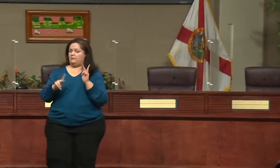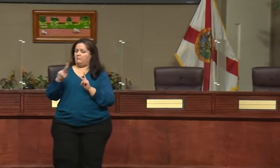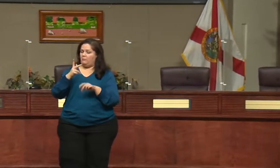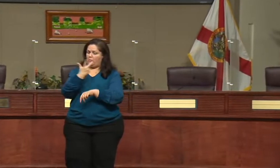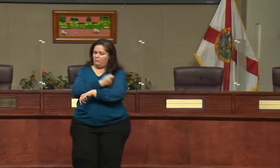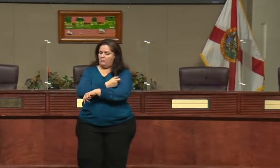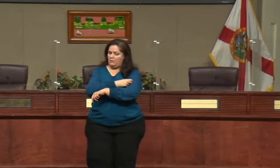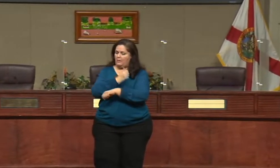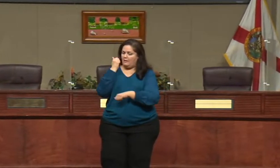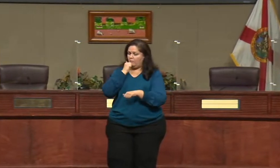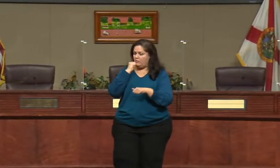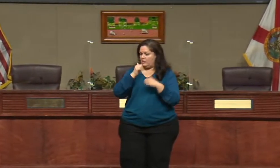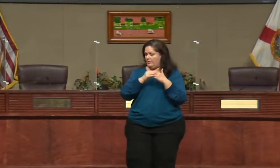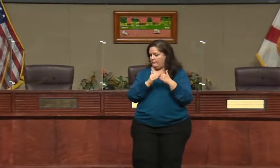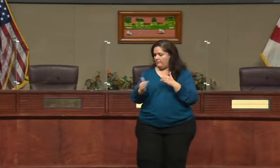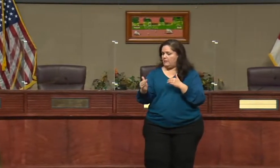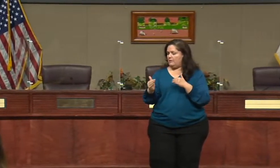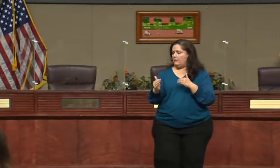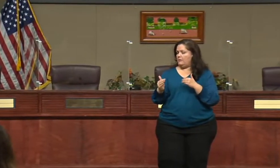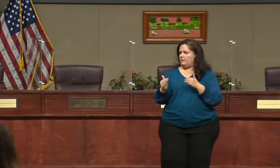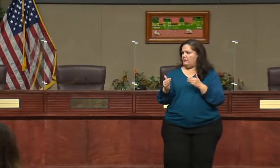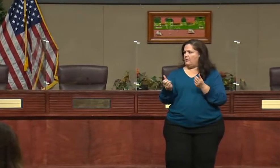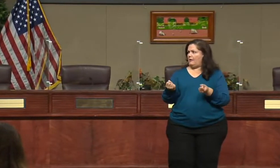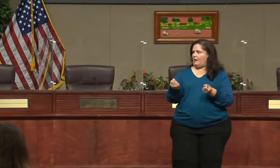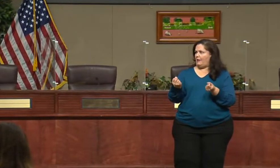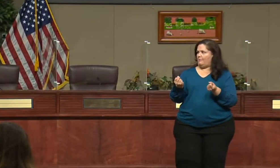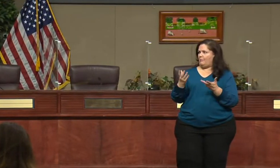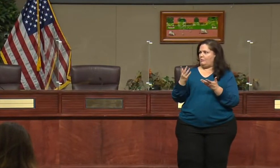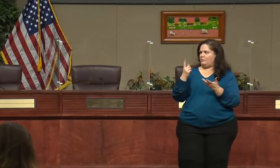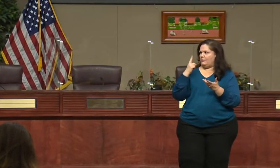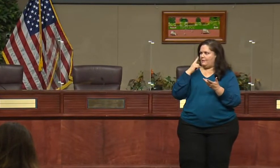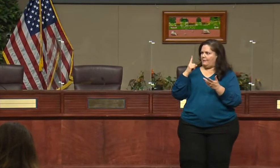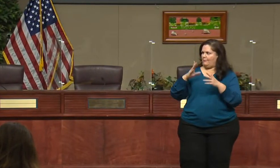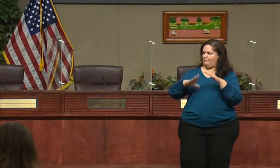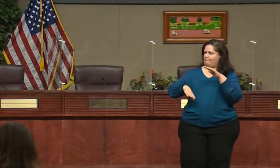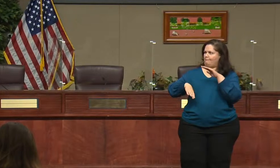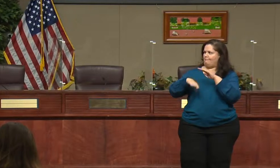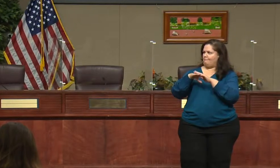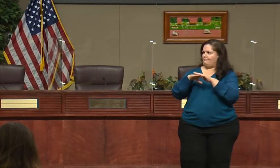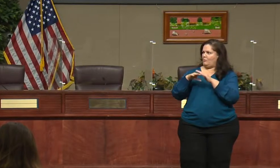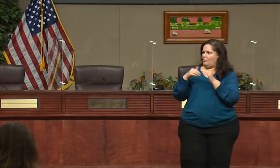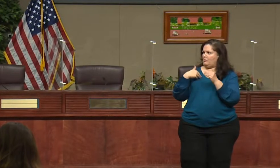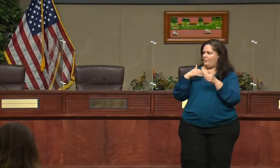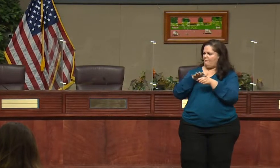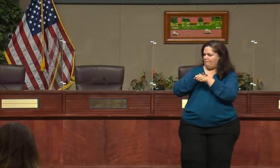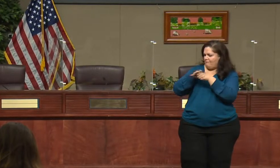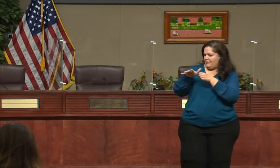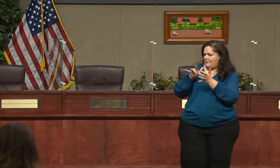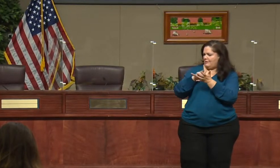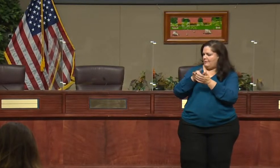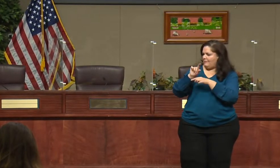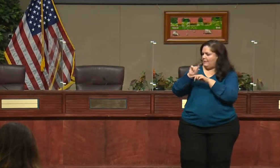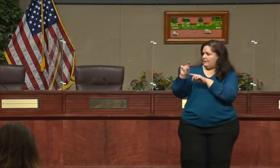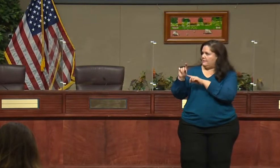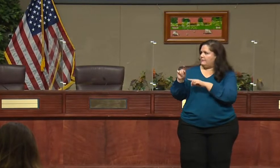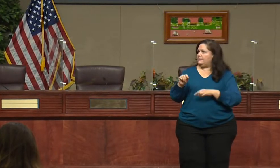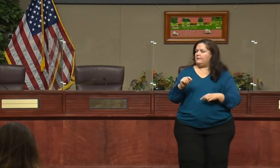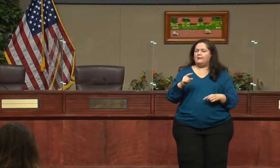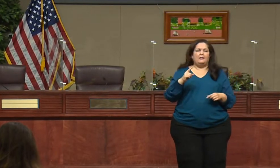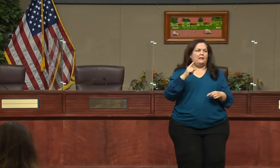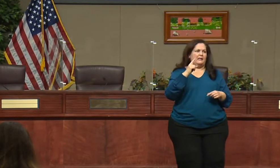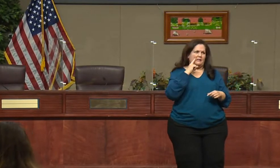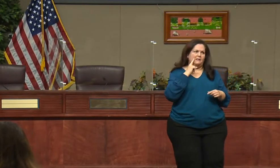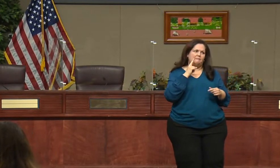the most the Orange County Convention Center site will be able to handle in a day when supply allows for it? I think that probably is